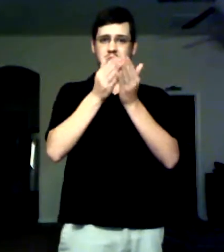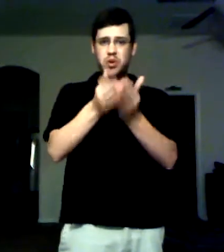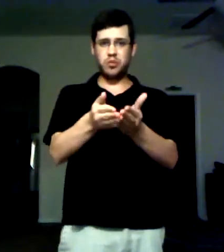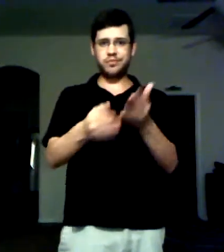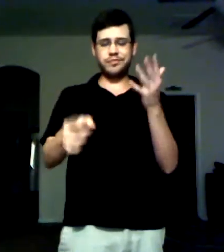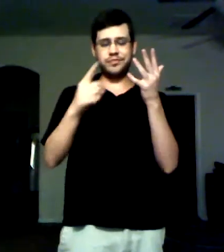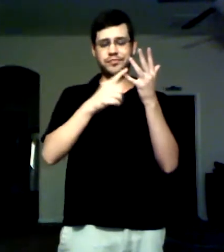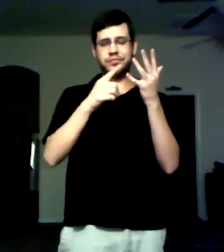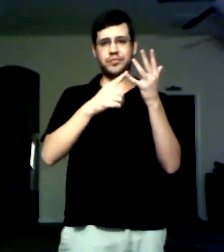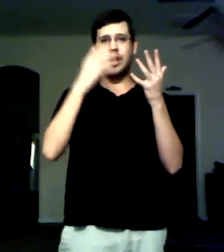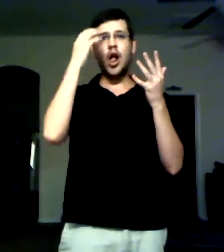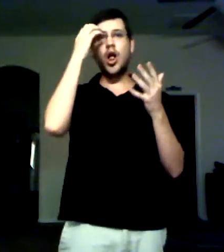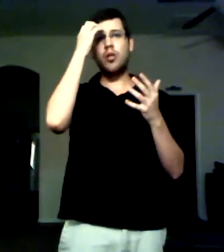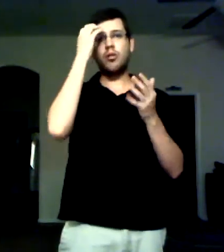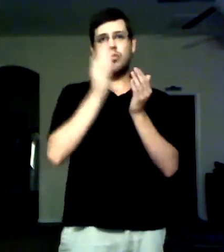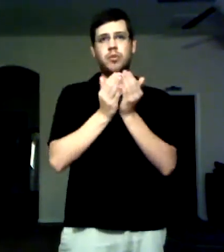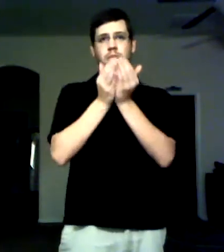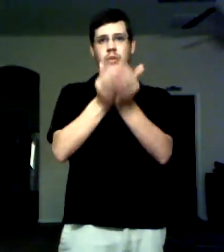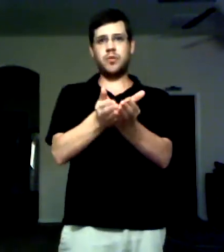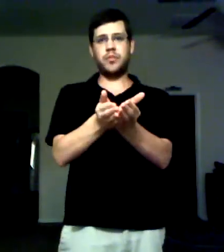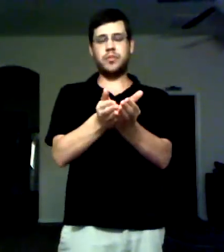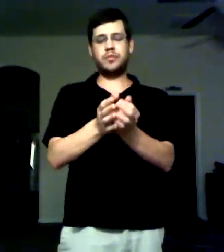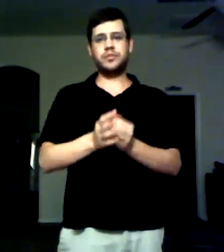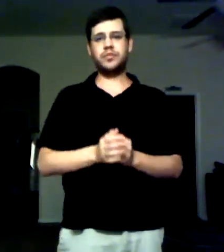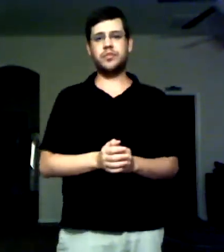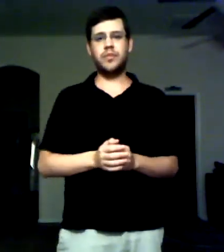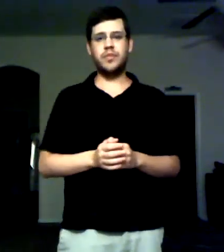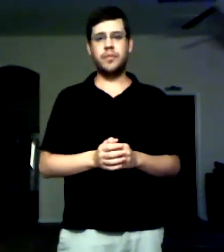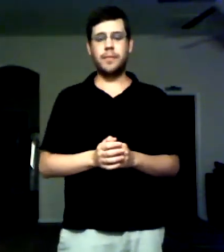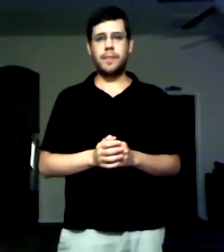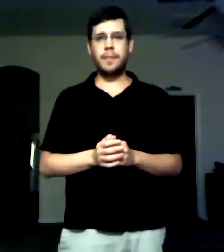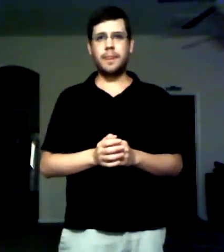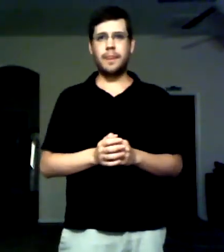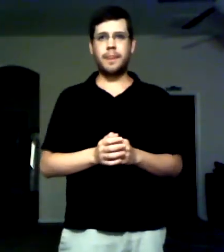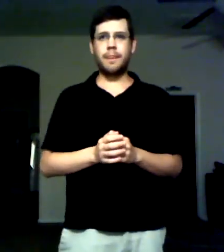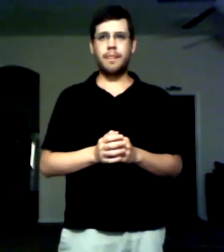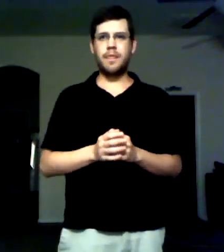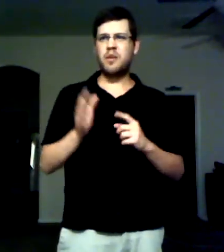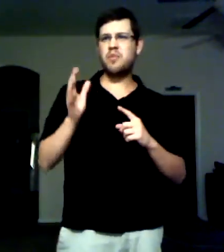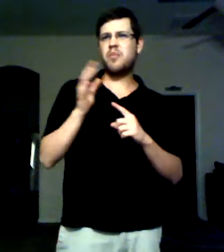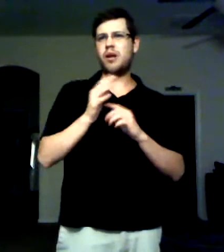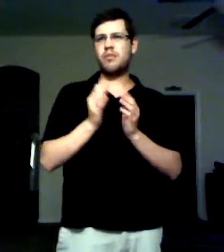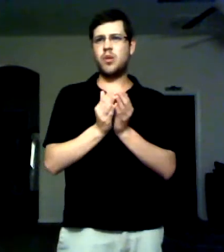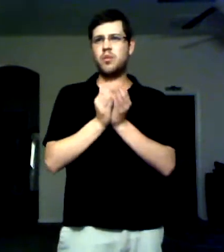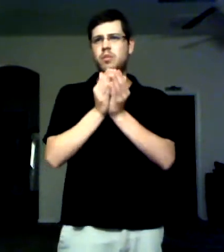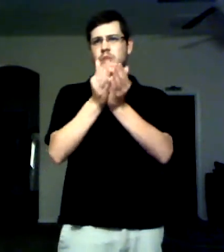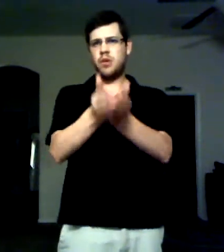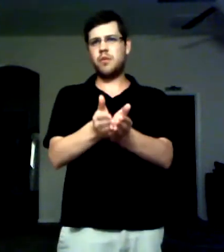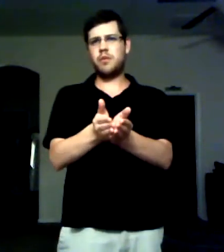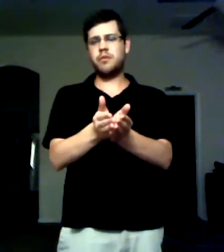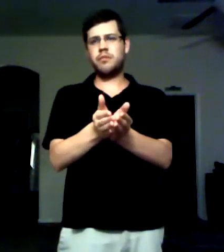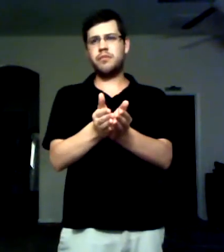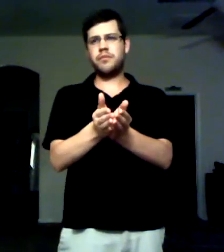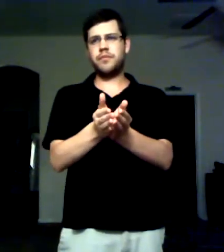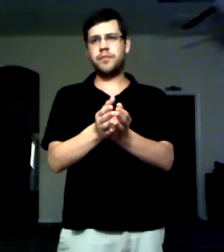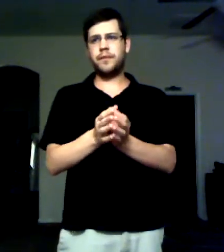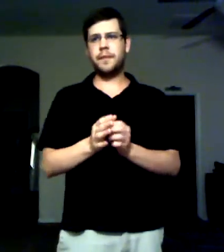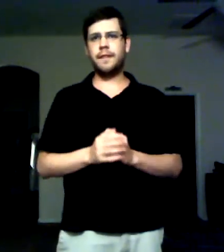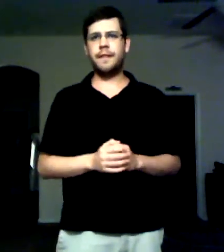boat. And the Grumman 17 standard there's probably been more of those made than any other canoe out there, and don't